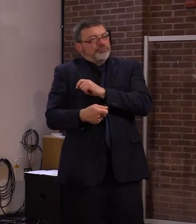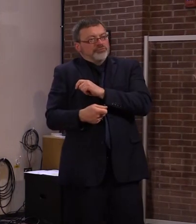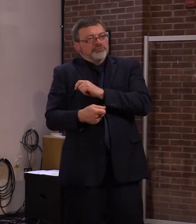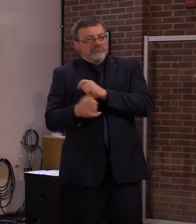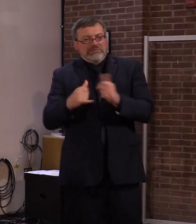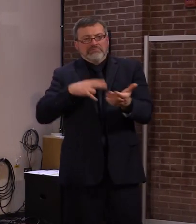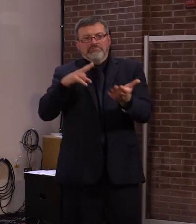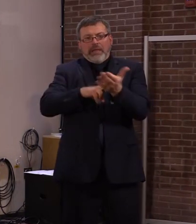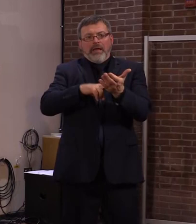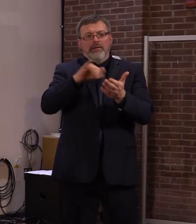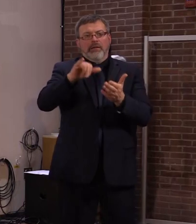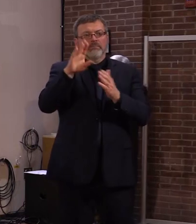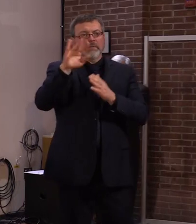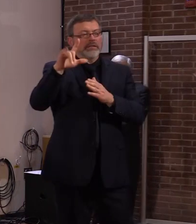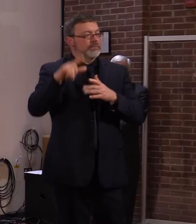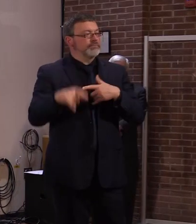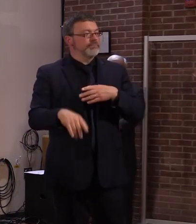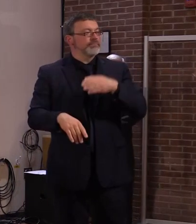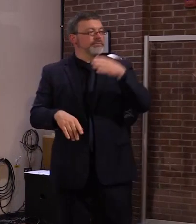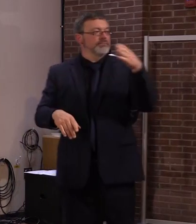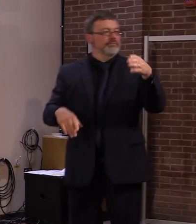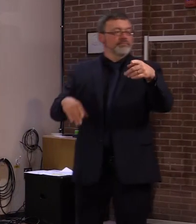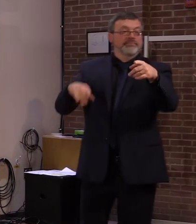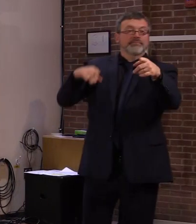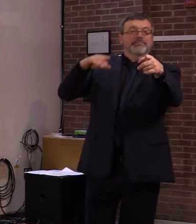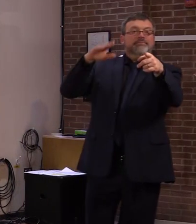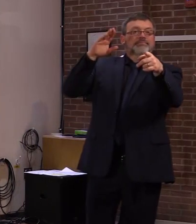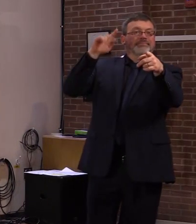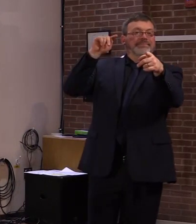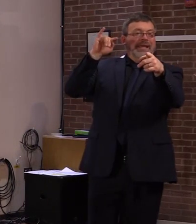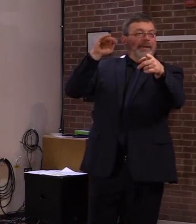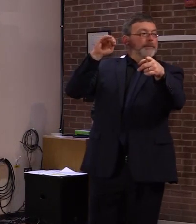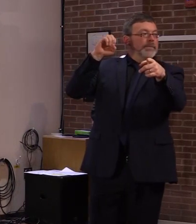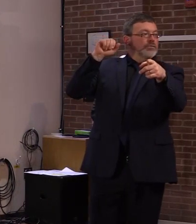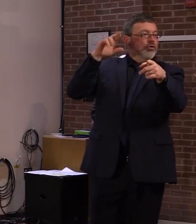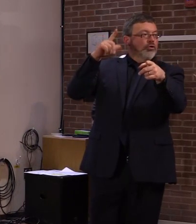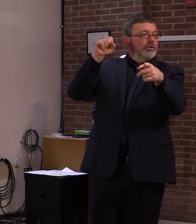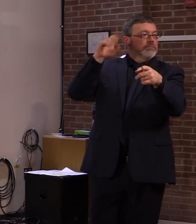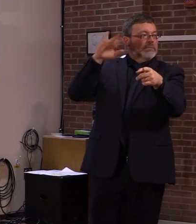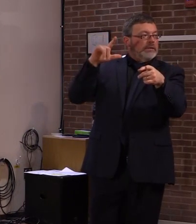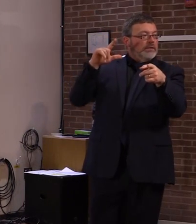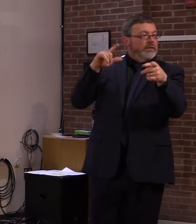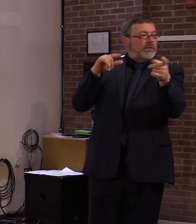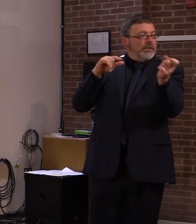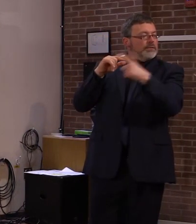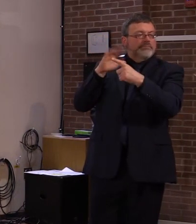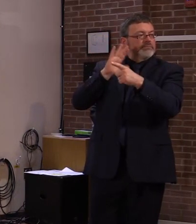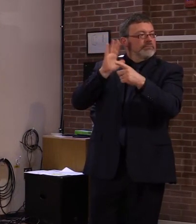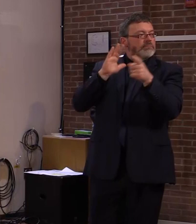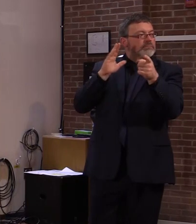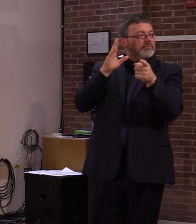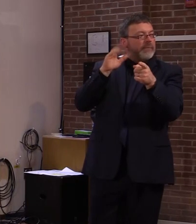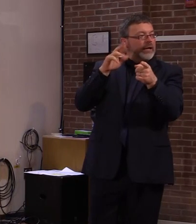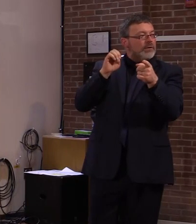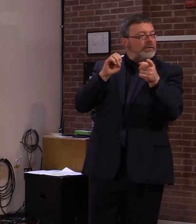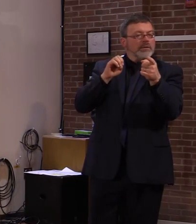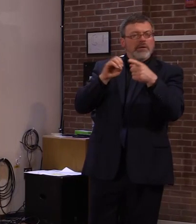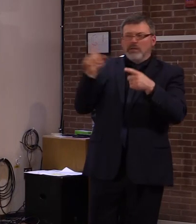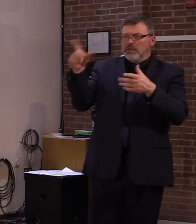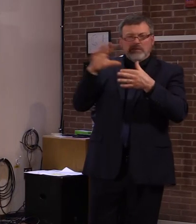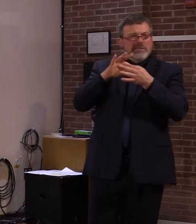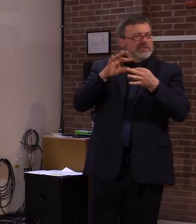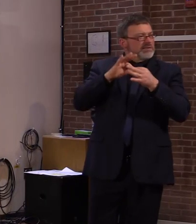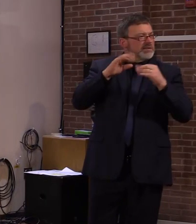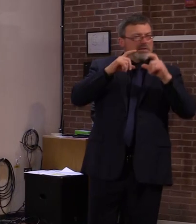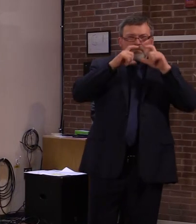Governor, you and members of your administration are wearing masks today. I believe the last time that was the case, we still had a state of emergency in place. Why that